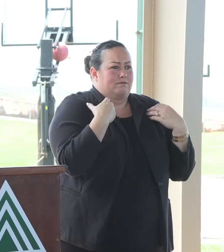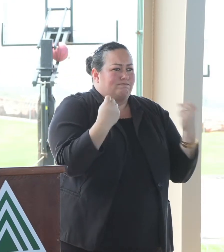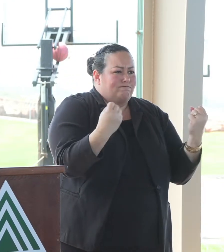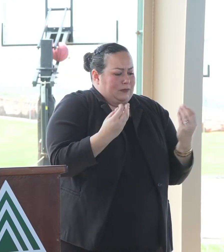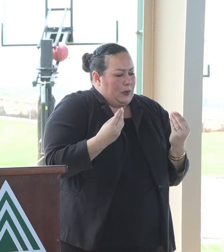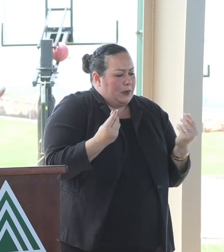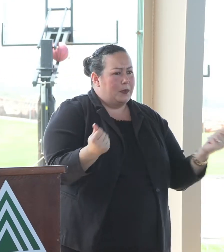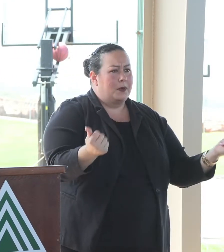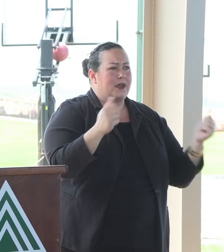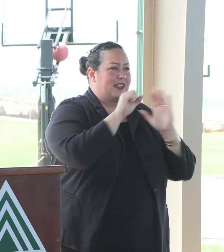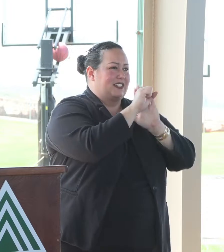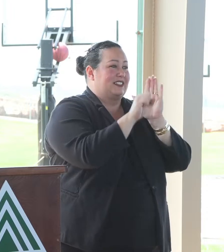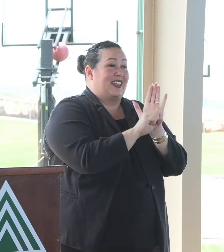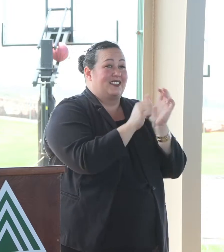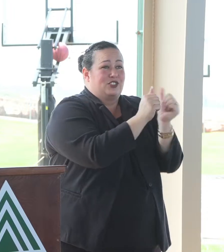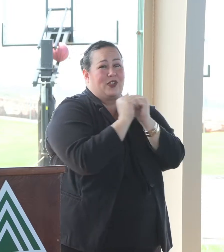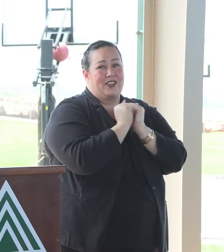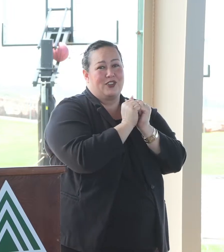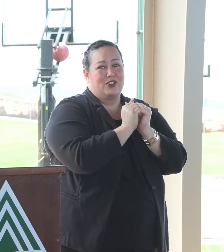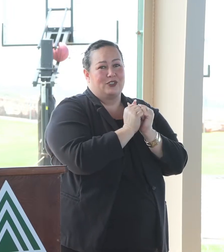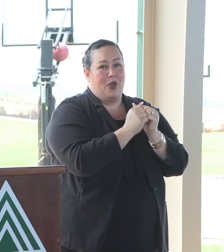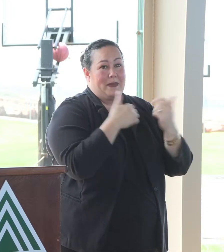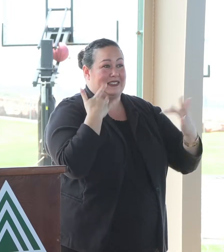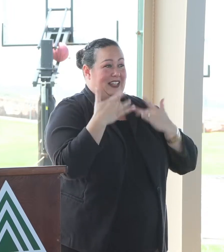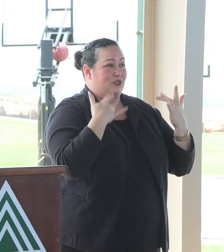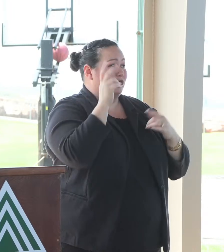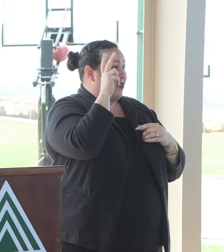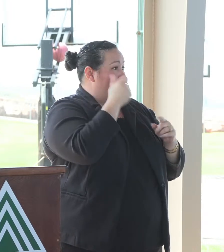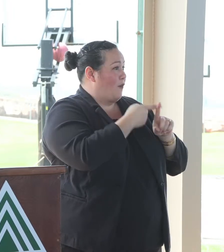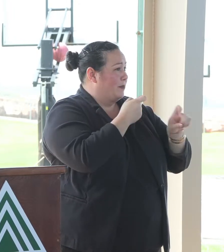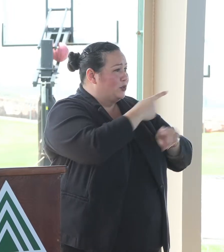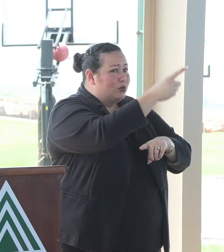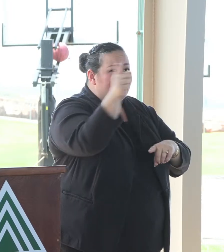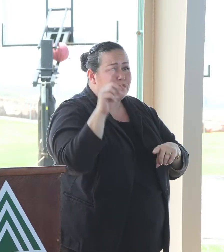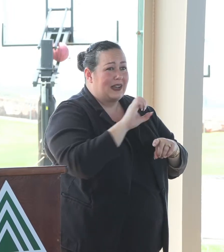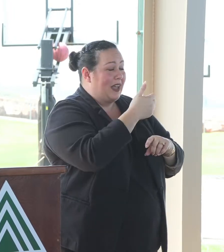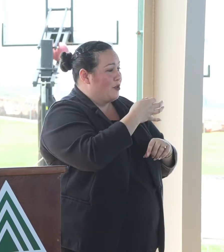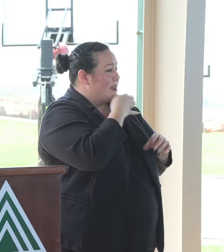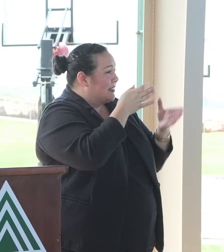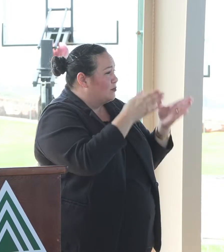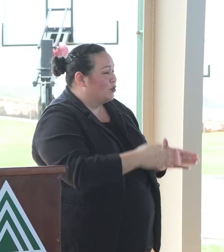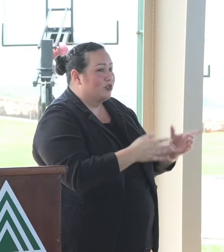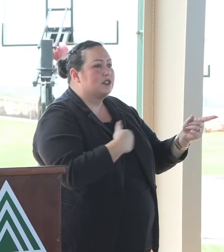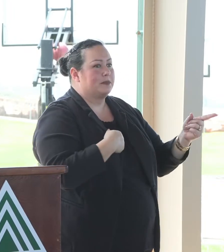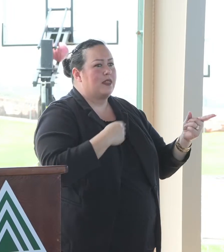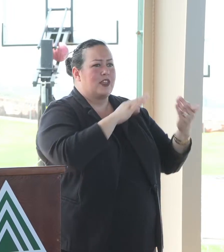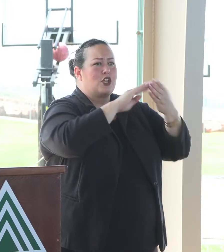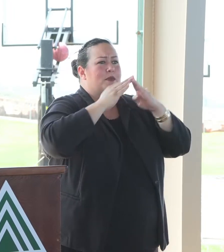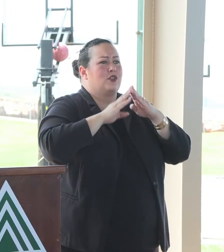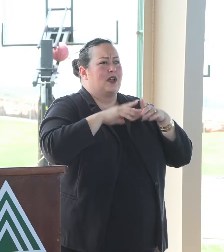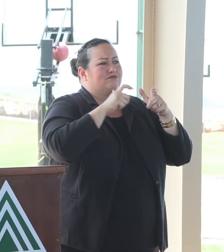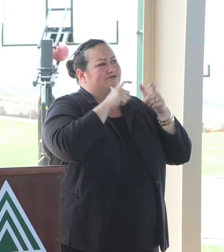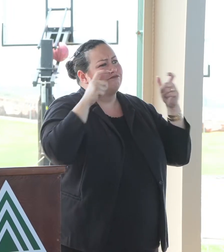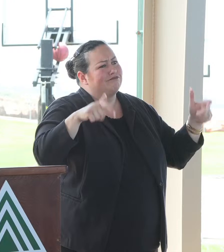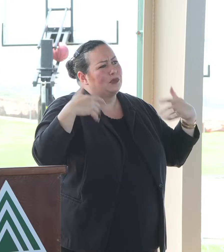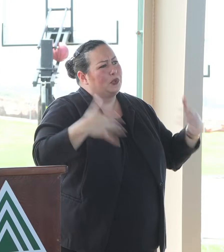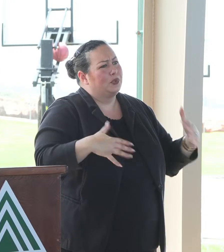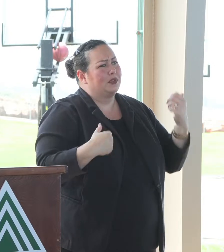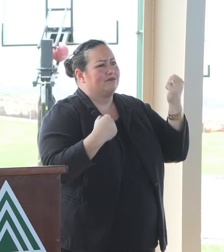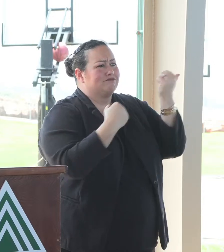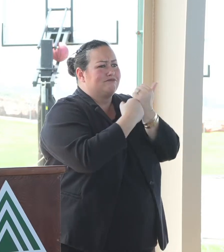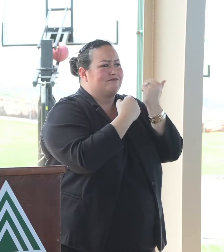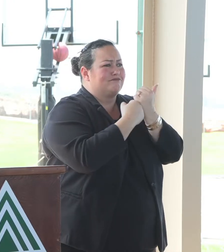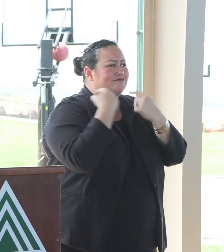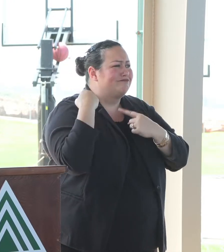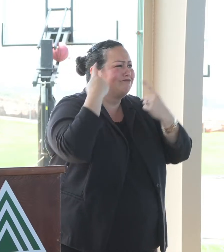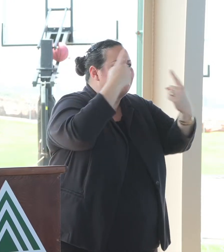all of you, and I'm excited to hear from our other experts. But the community has been wonderful in support of not just this project, but coming together over these last few